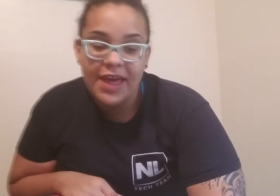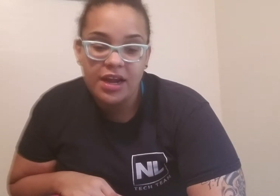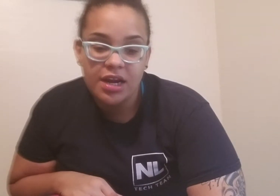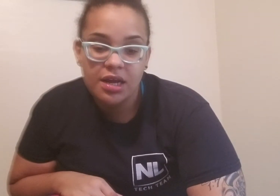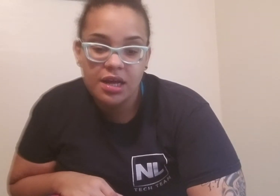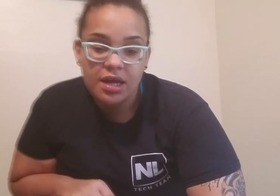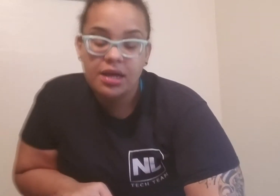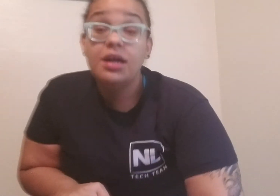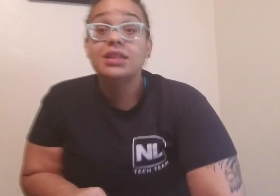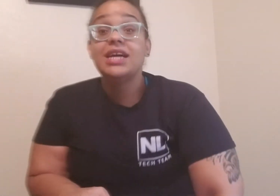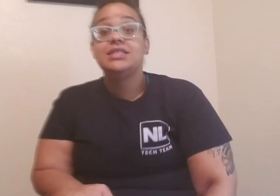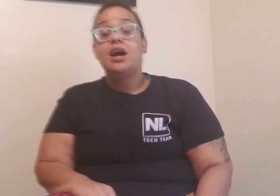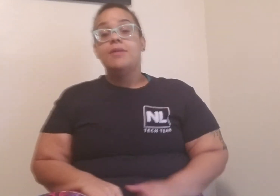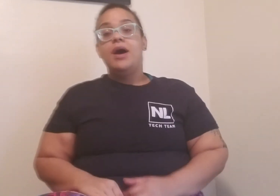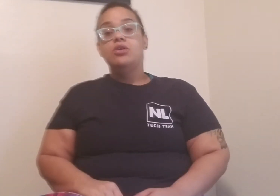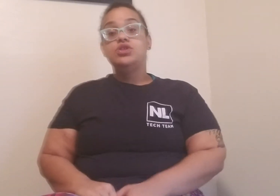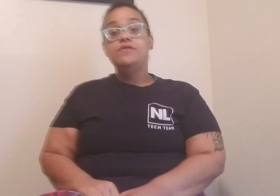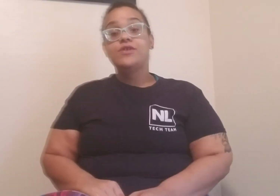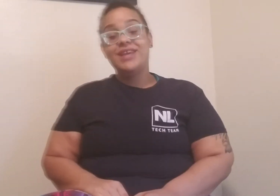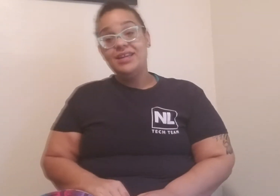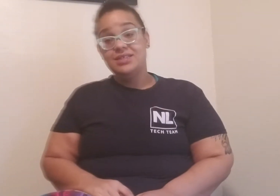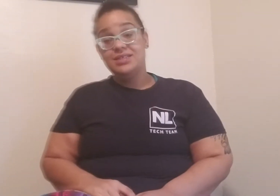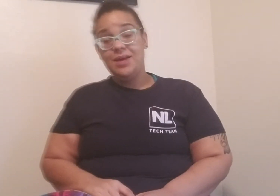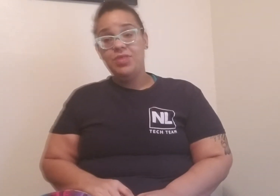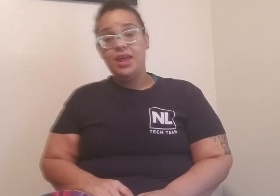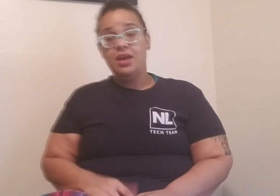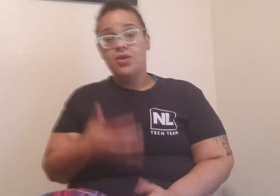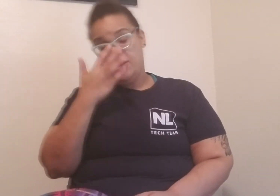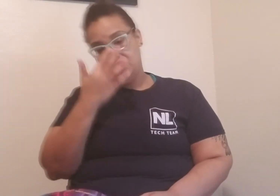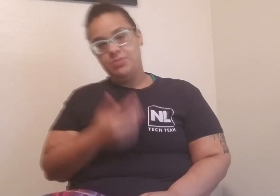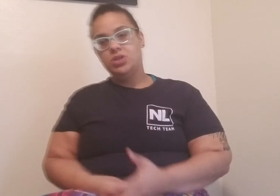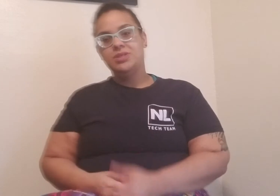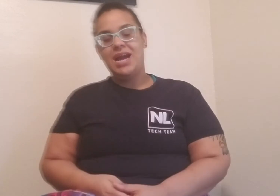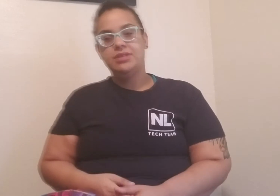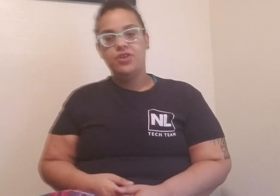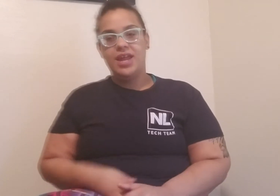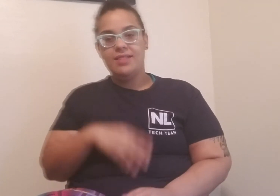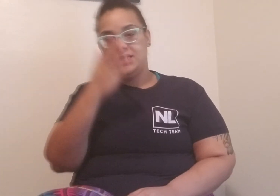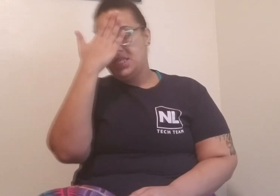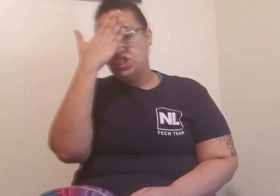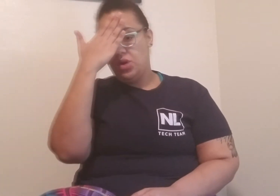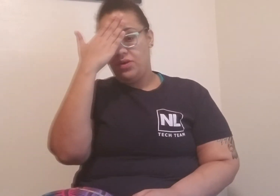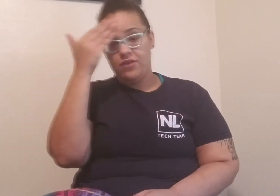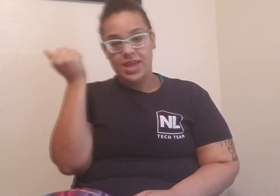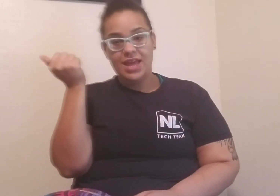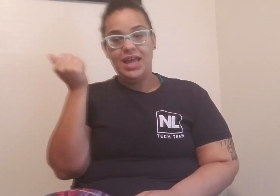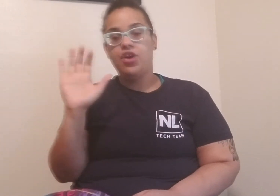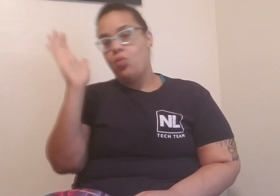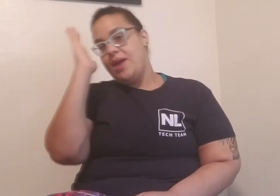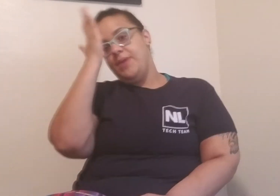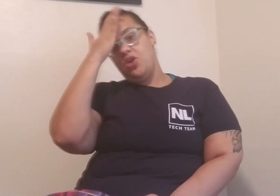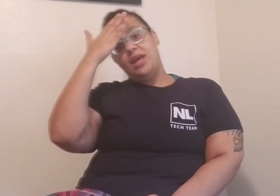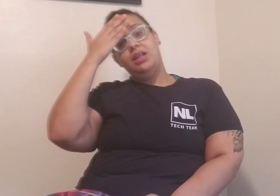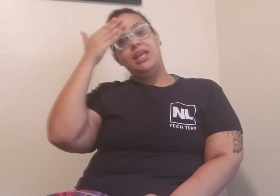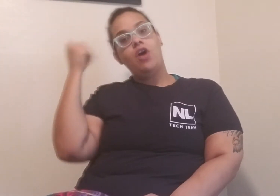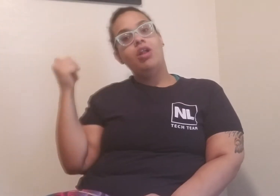there, let's talk about to forget something. Okay, there's multiple types of forgetting. This is the general forget. Like you're wiping your head clean of all of